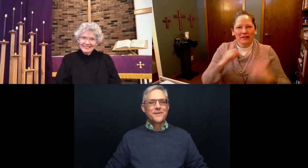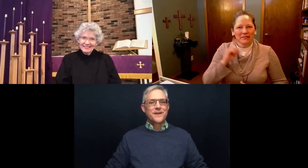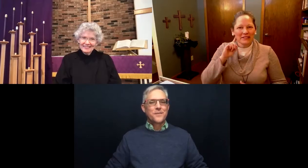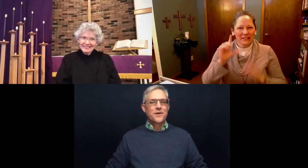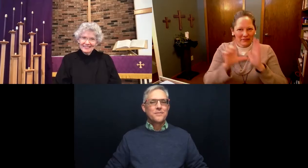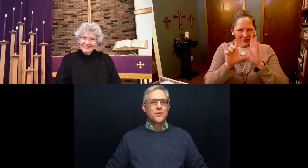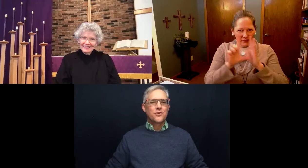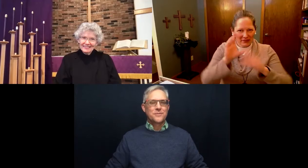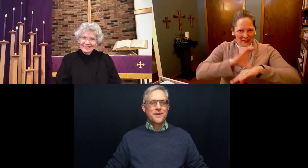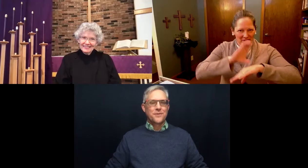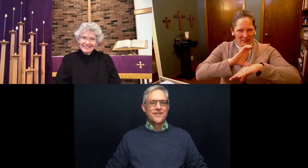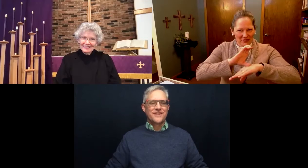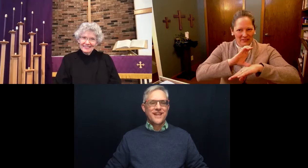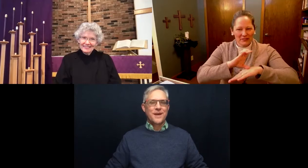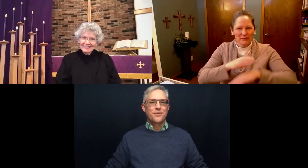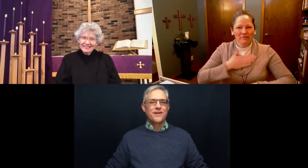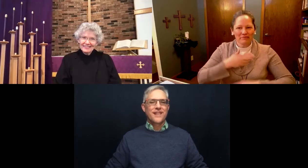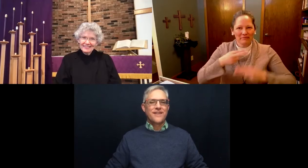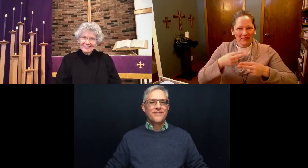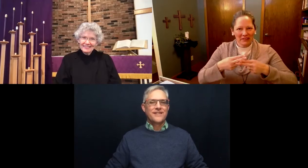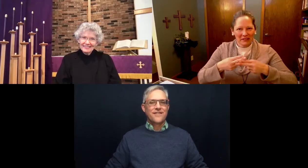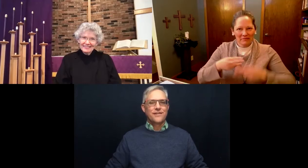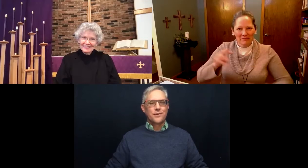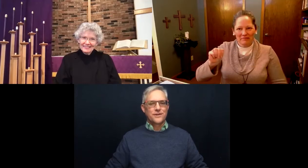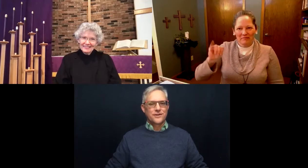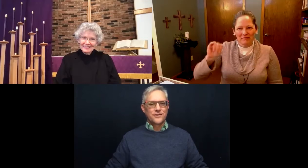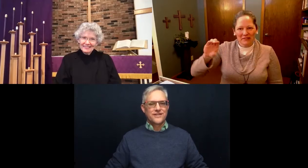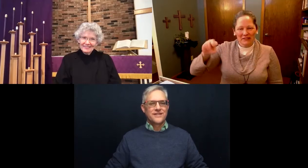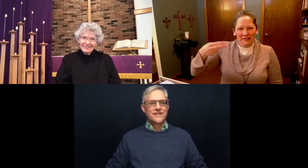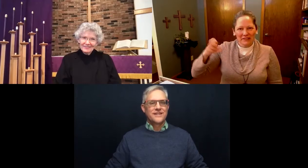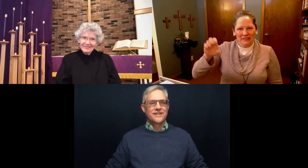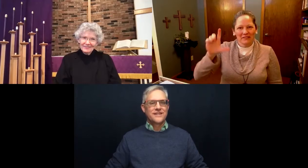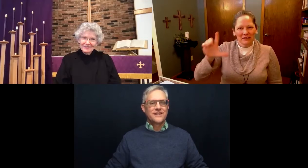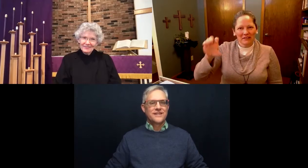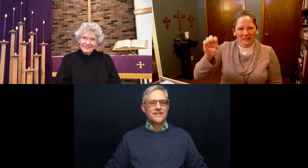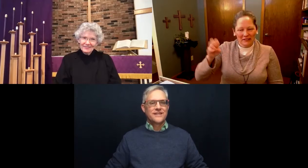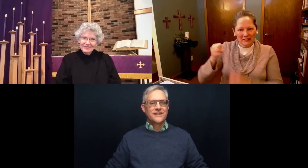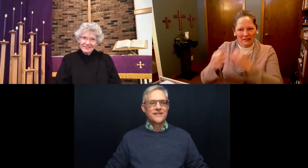Hello, everyone, and welcome to worship here with us today at Bread of Life, Deaf Lutheran Church.